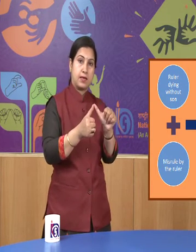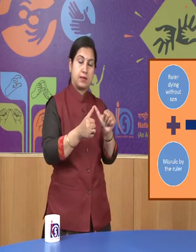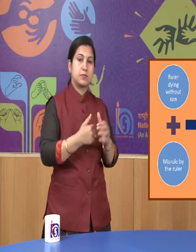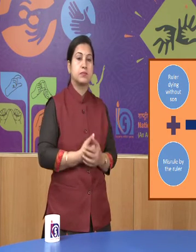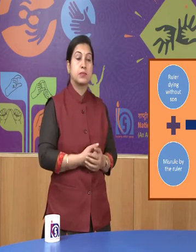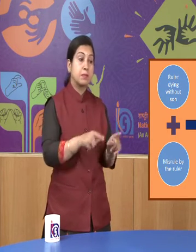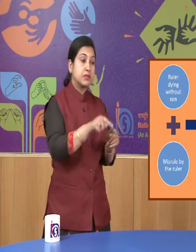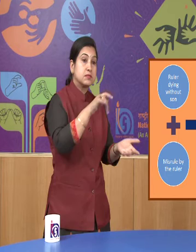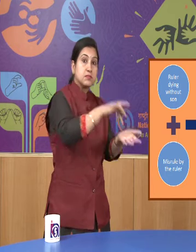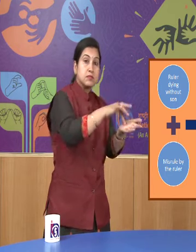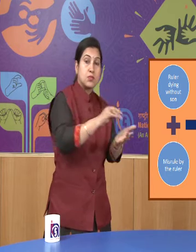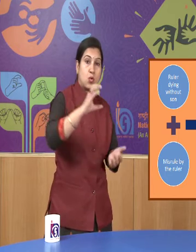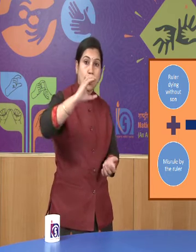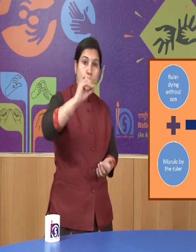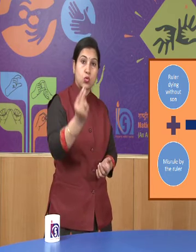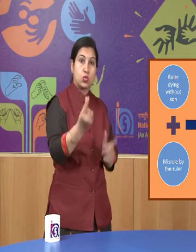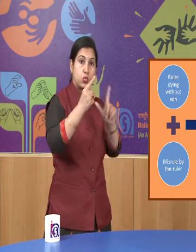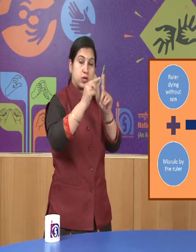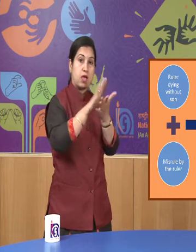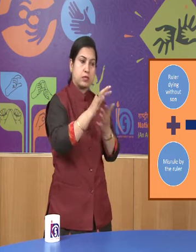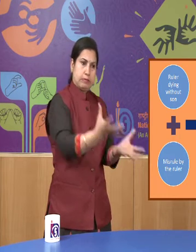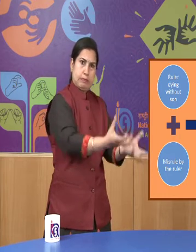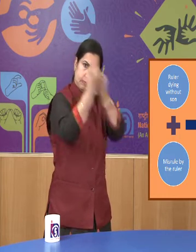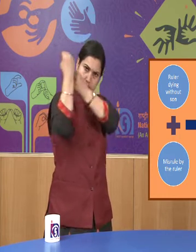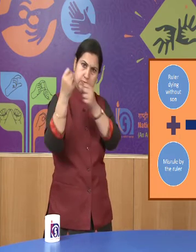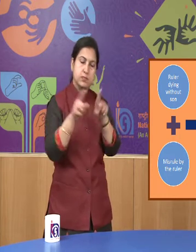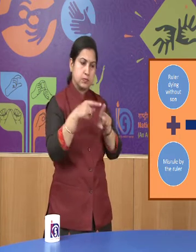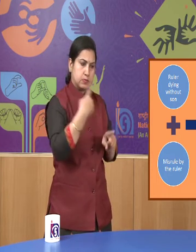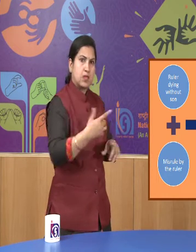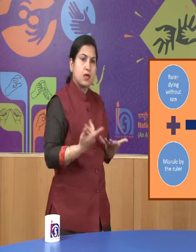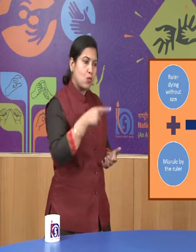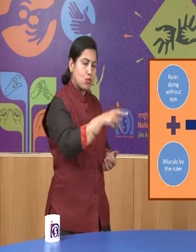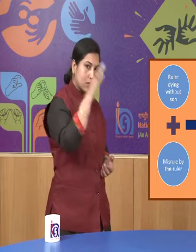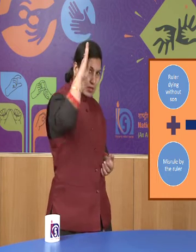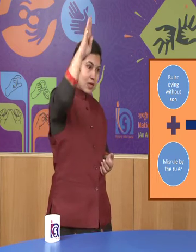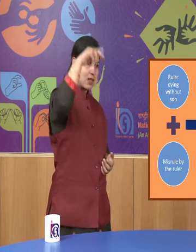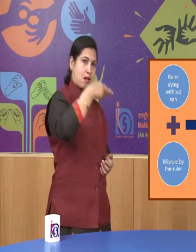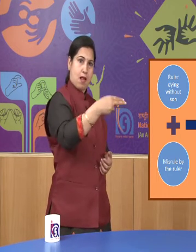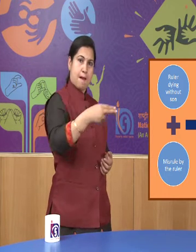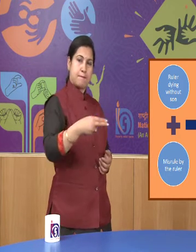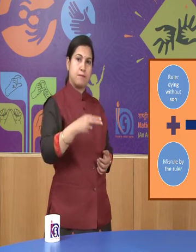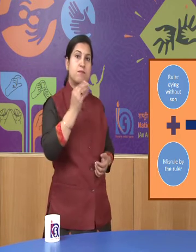Oudh, saying that its ruler, Wazid Ali